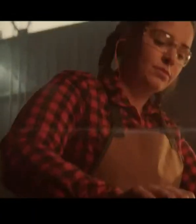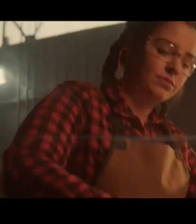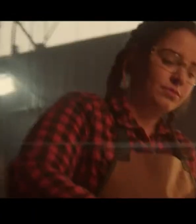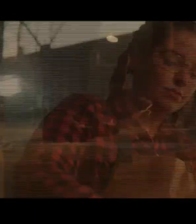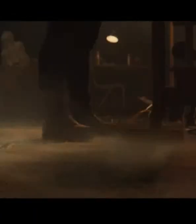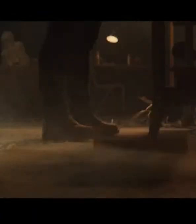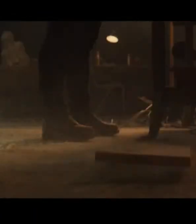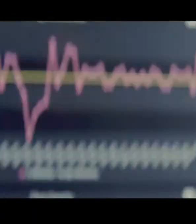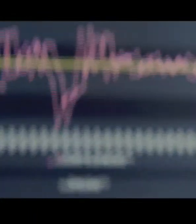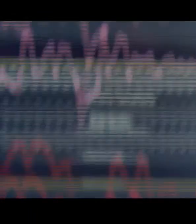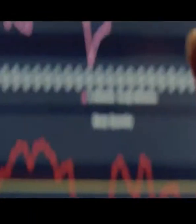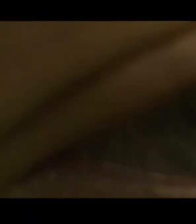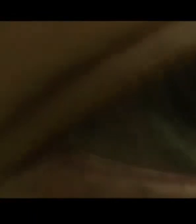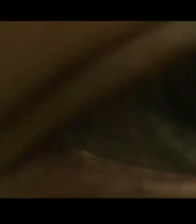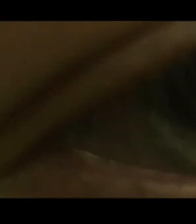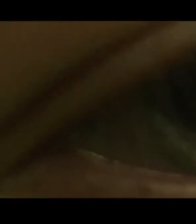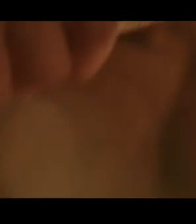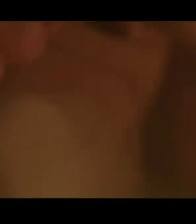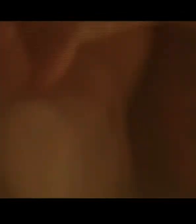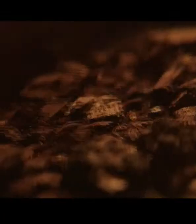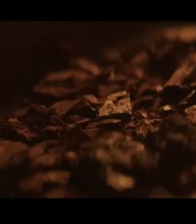into reality.